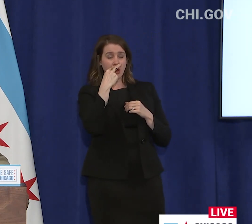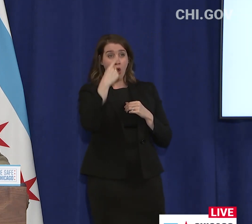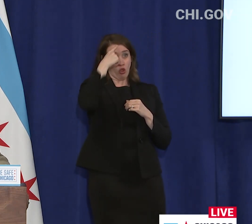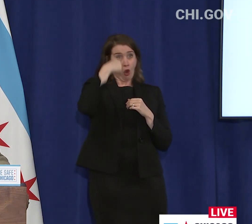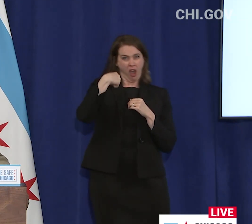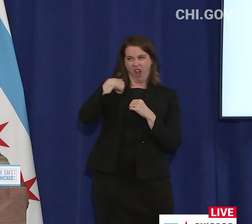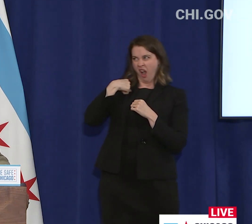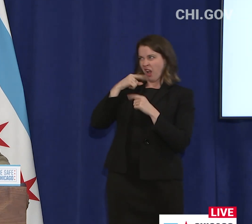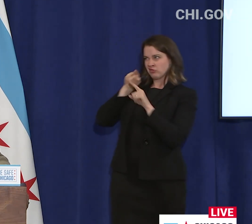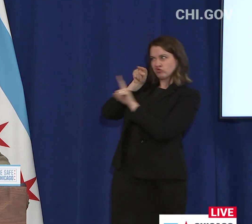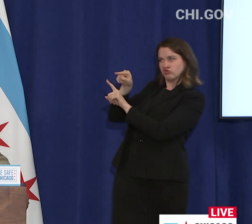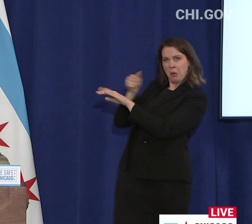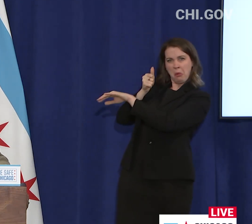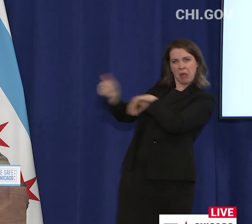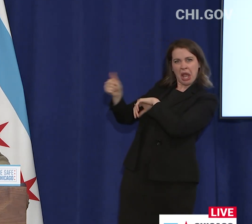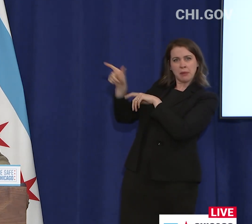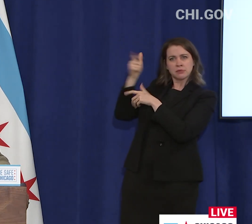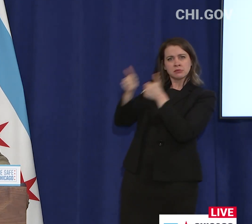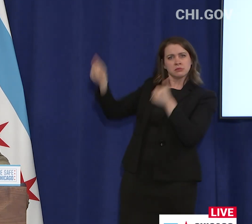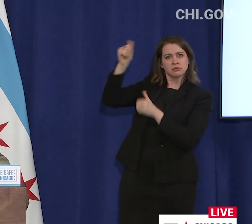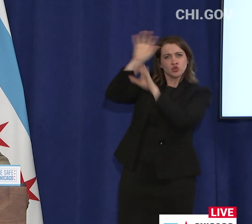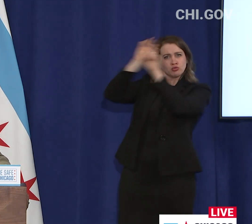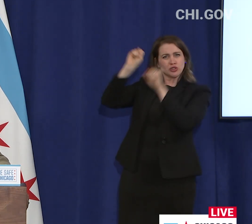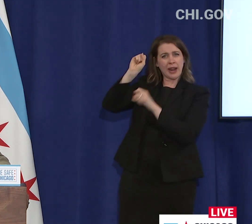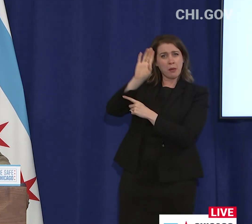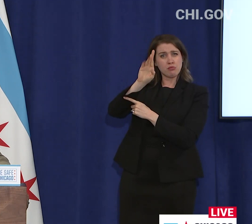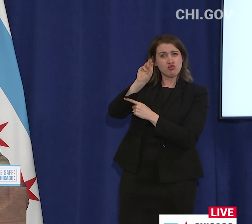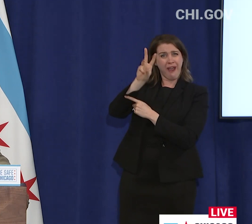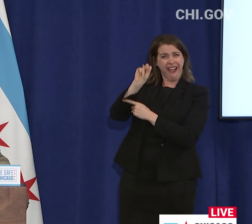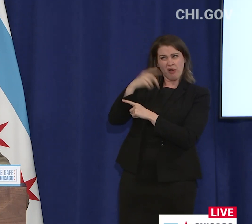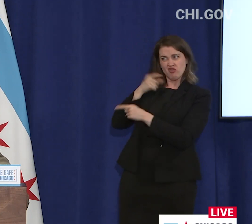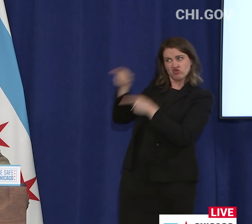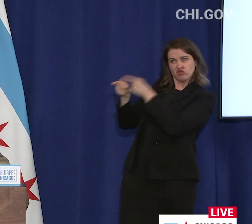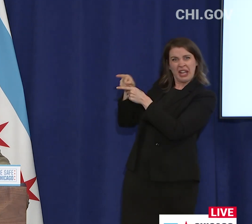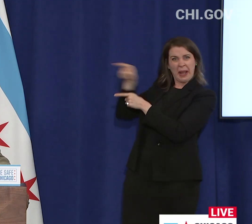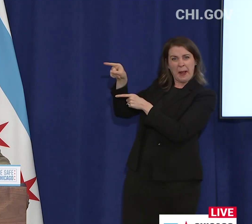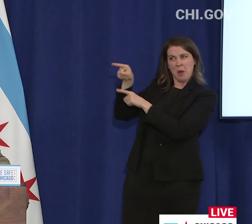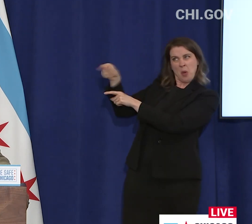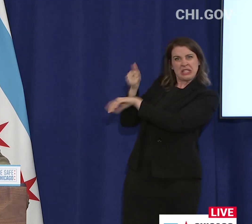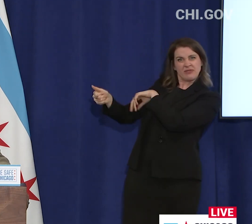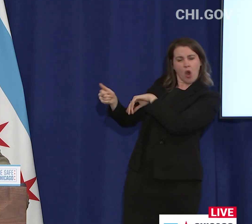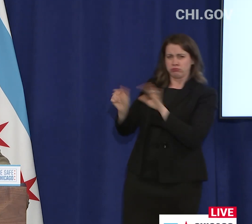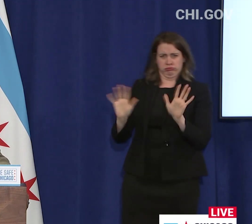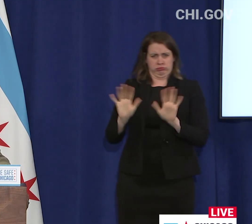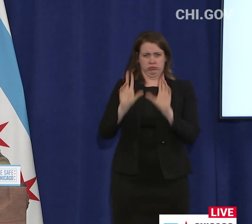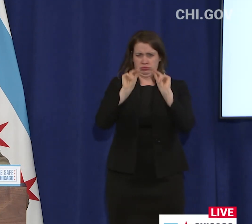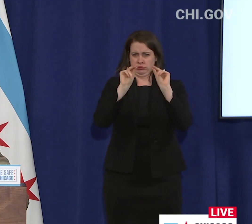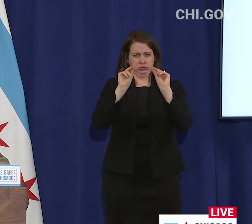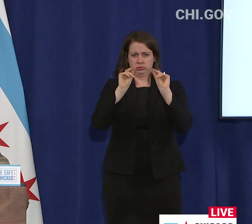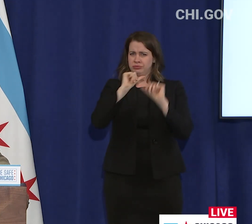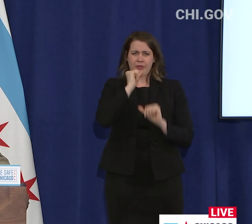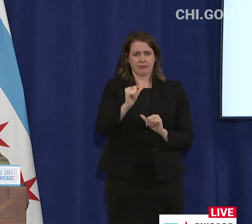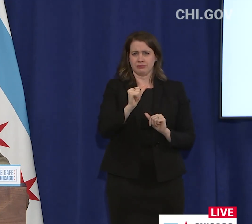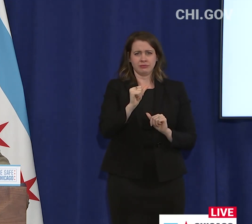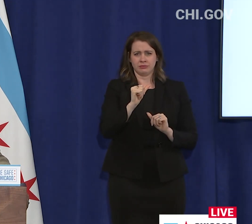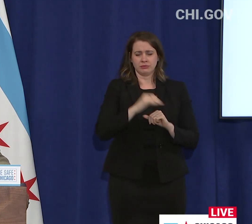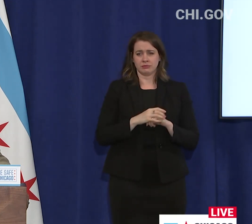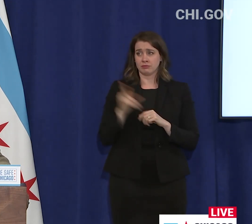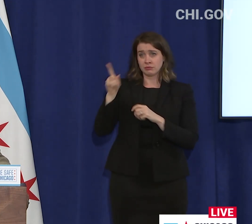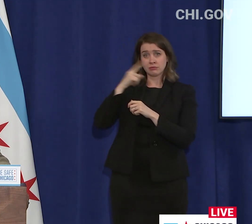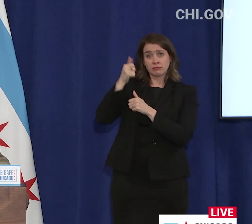Brown specifically, and let me be very clear, nothing could be further from the truth. Superintendent